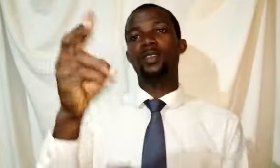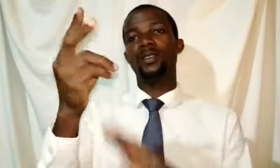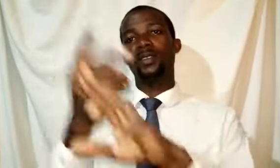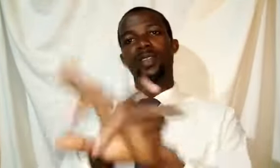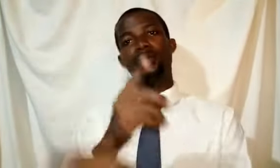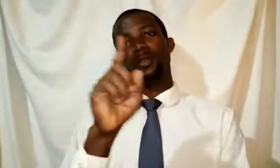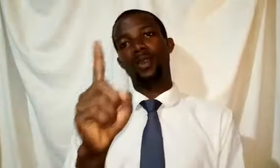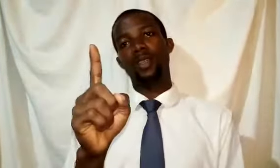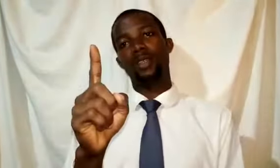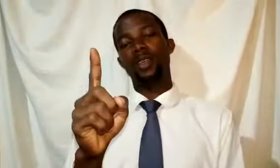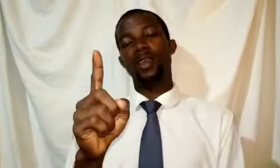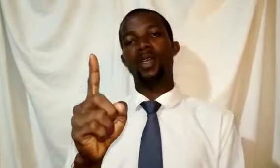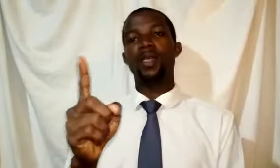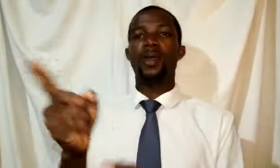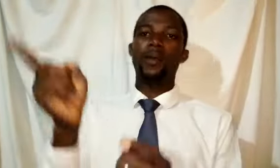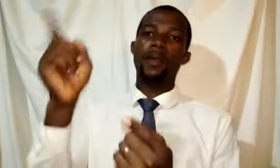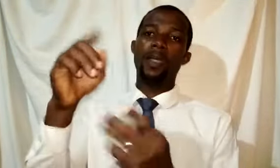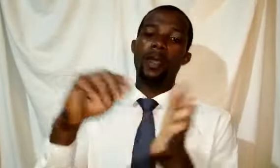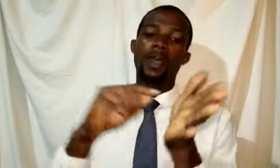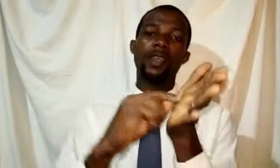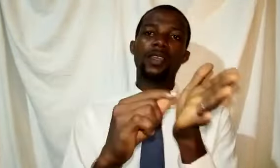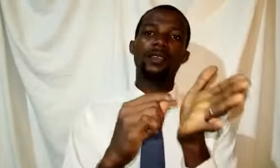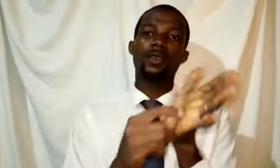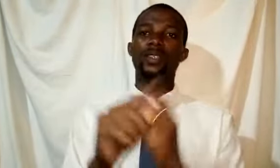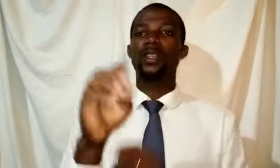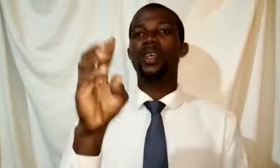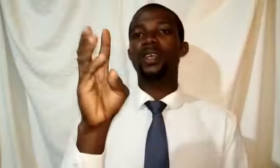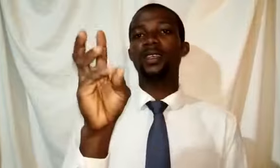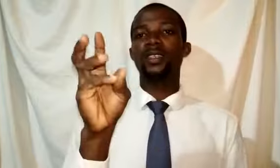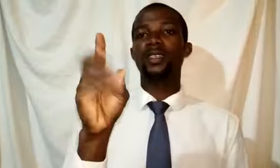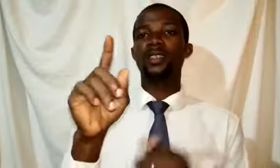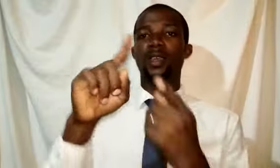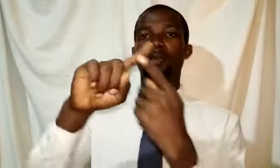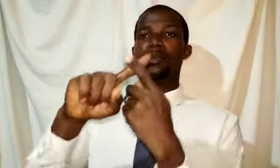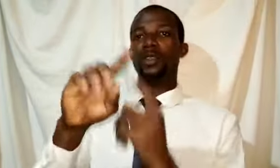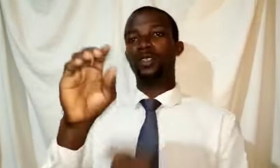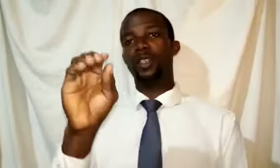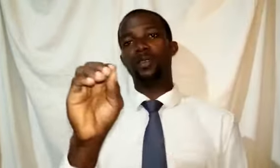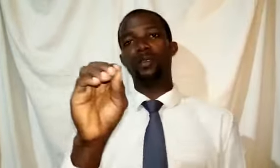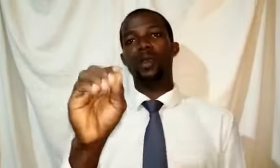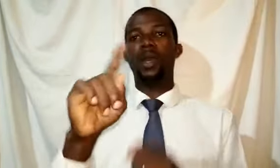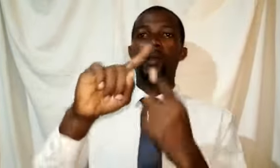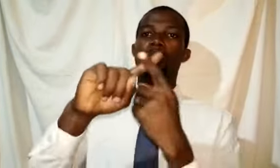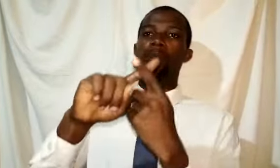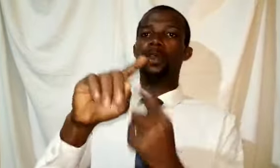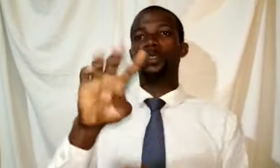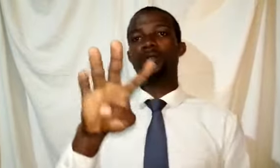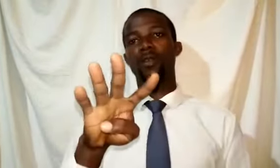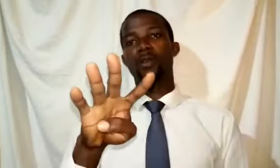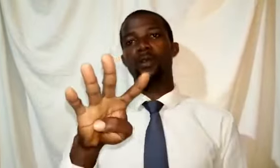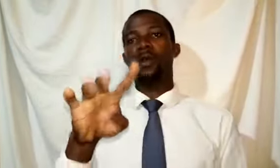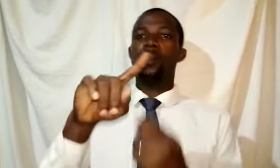1 equals 16 plus 0 plus 4 plus